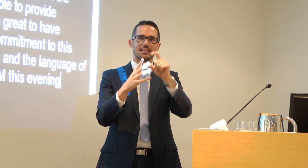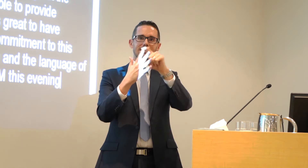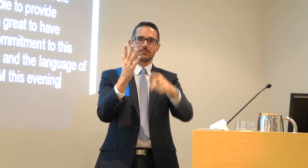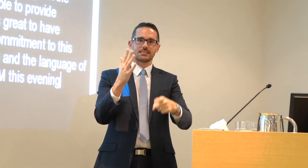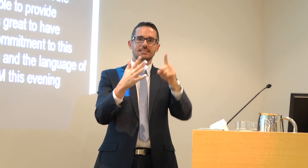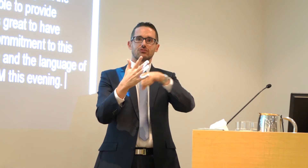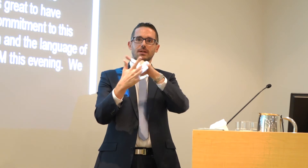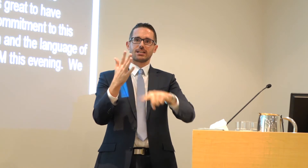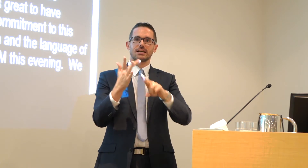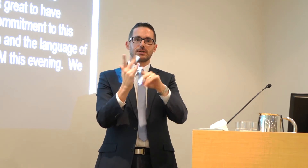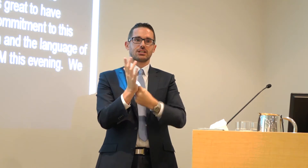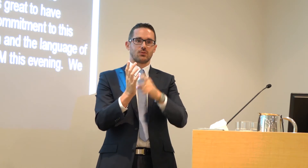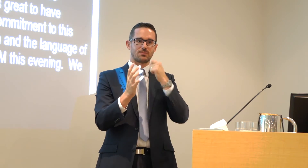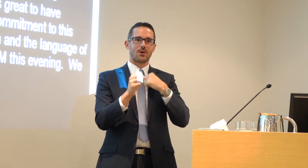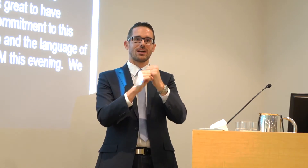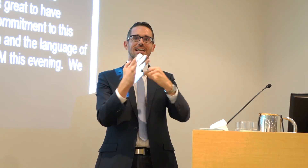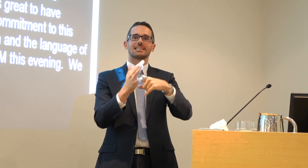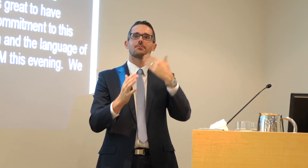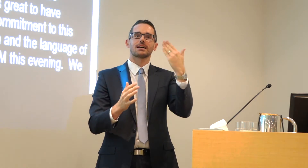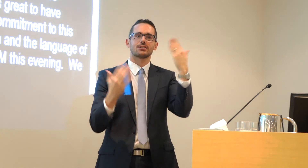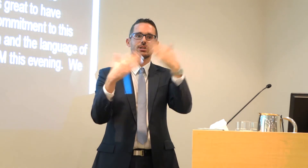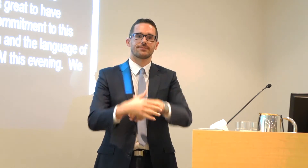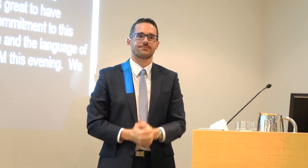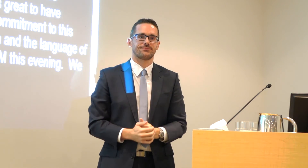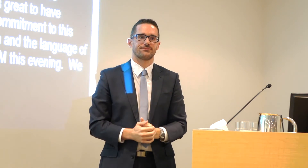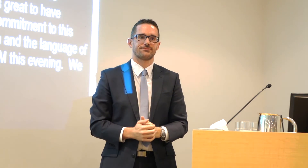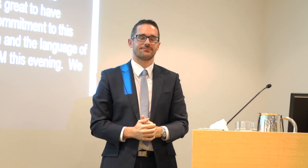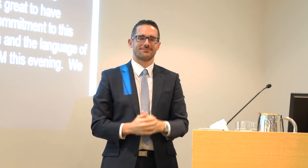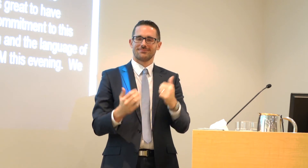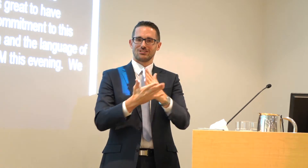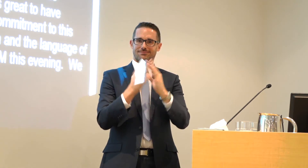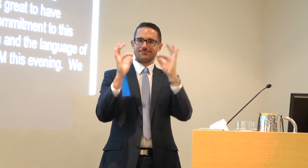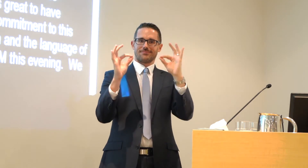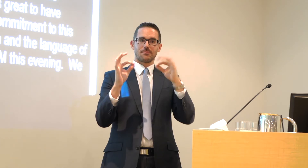McEwen, the Federal Disability Discrimination Commissioner, being our guest speaker.